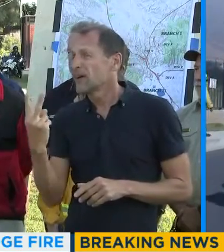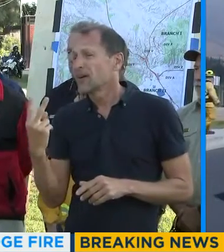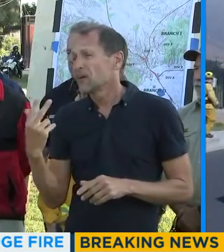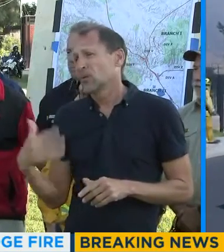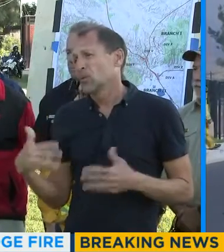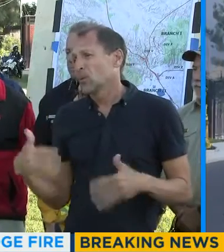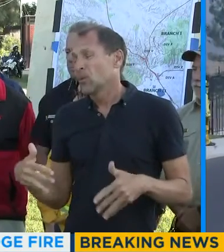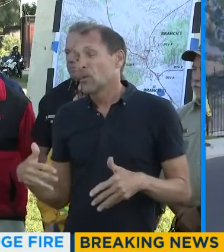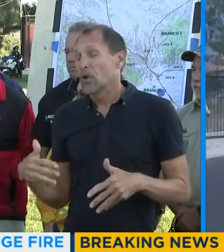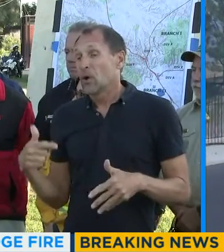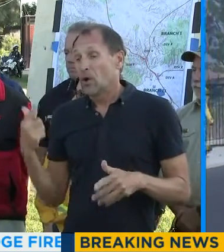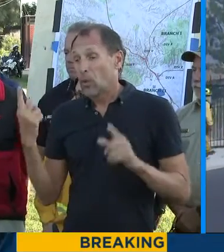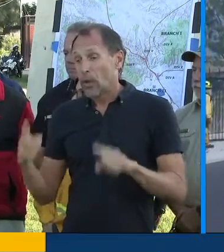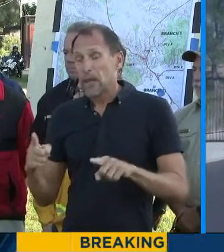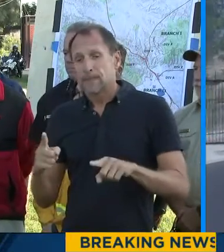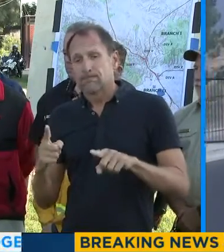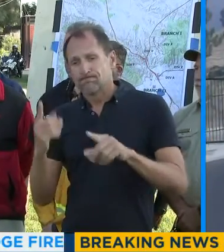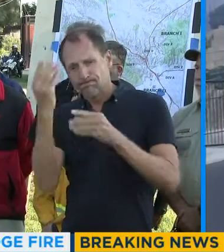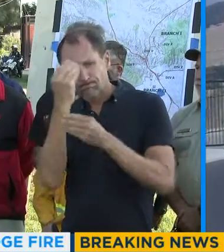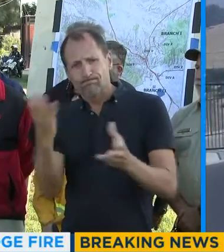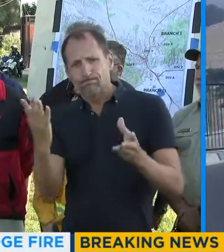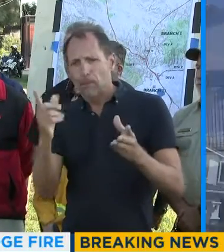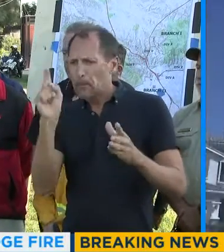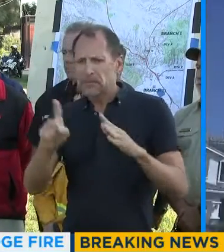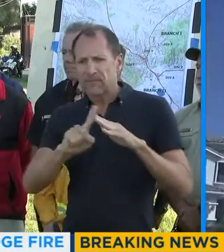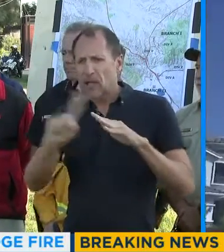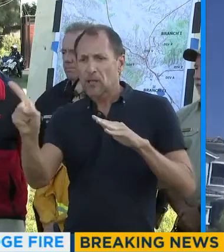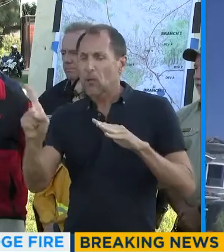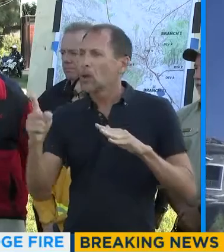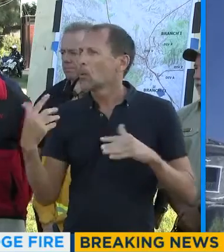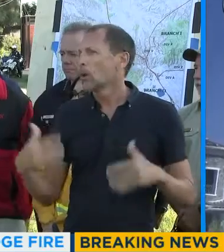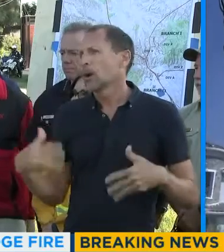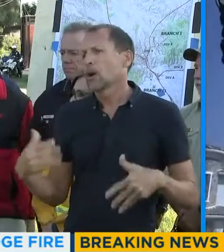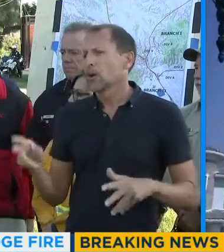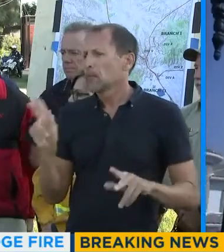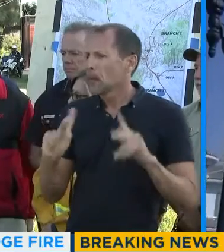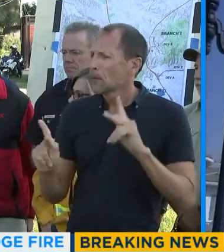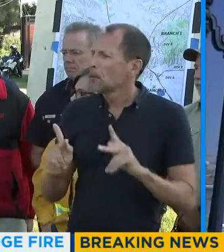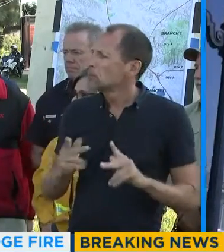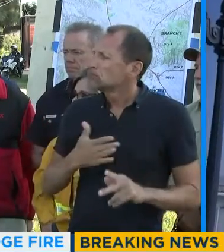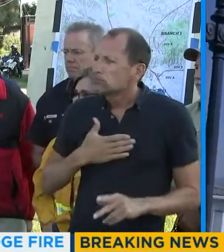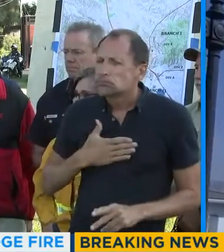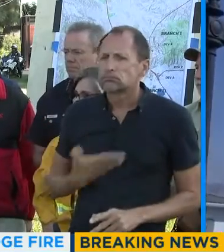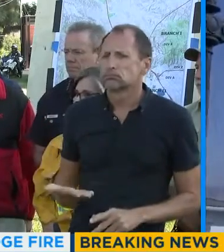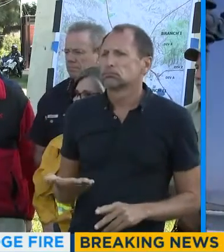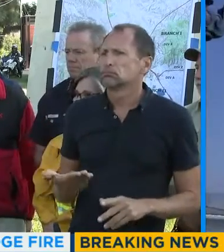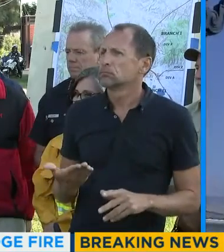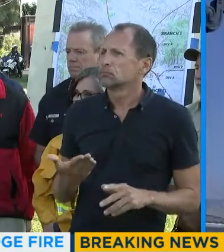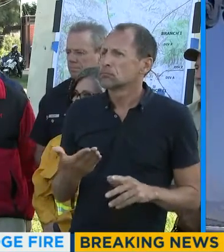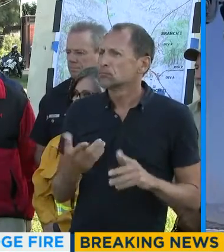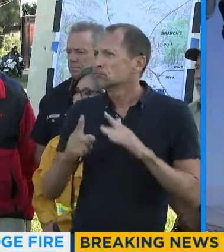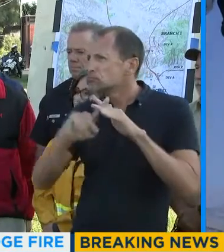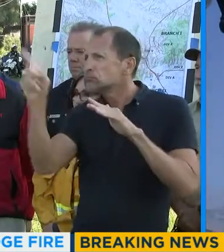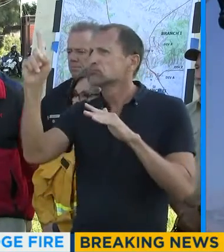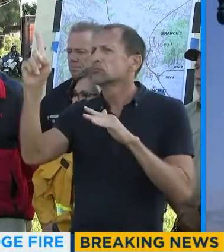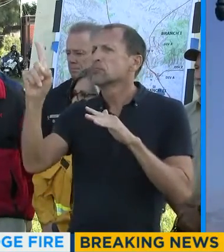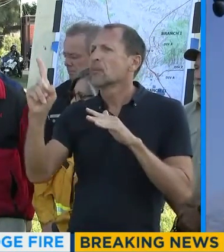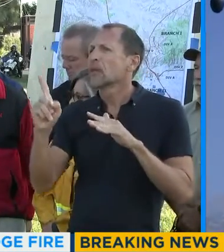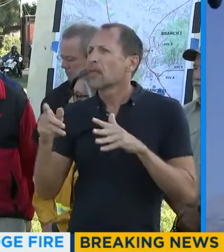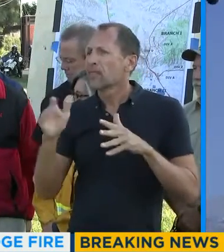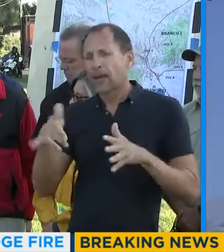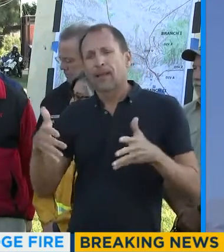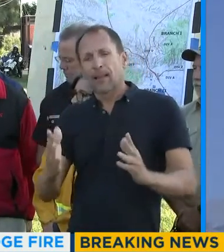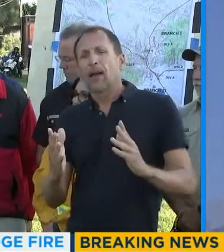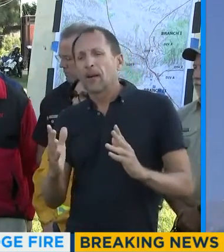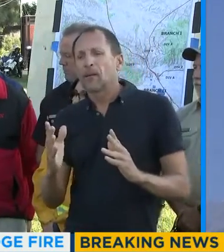areas, there was such an amazing response to it that really allowed our firefighters to focus on the fire and not so much